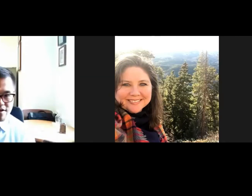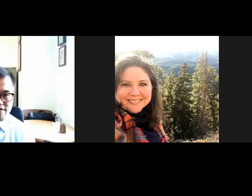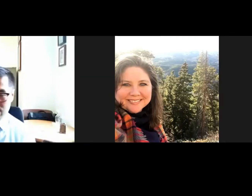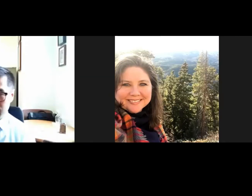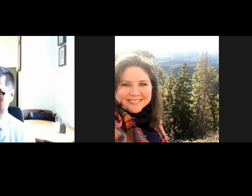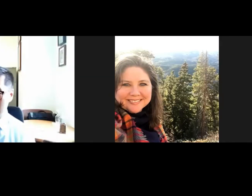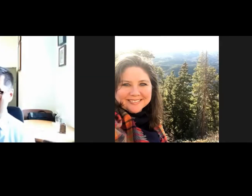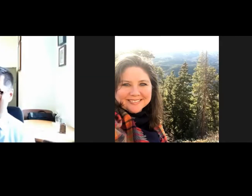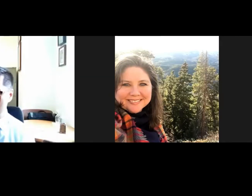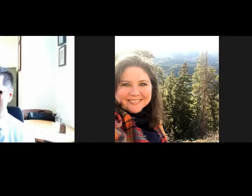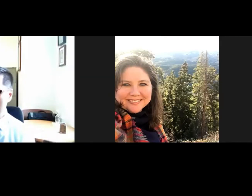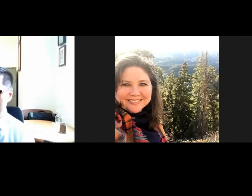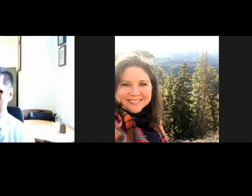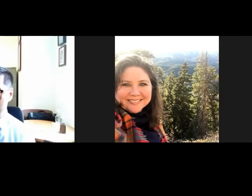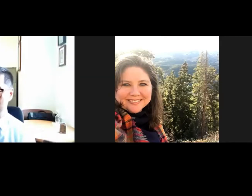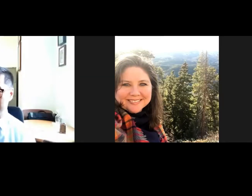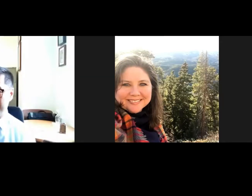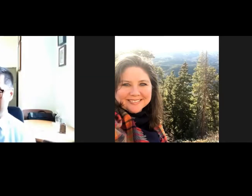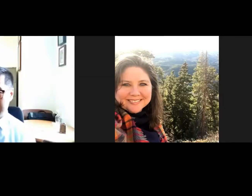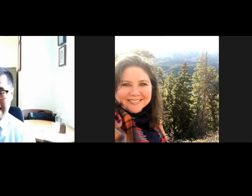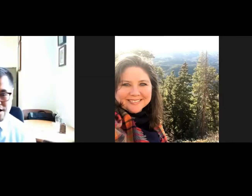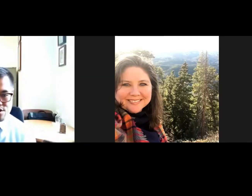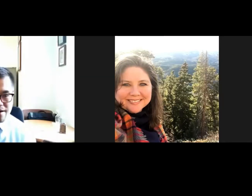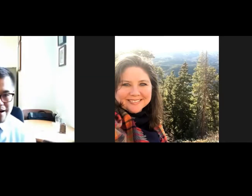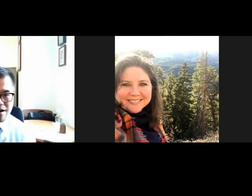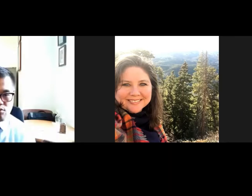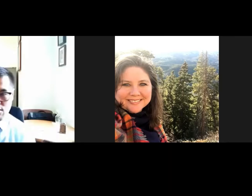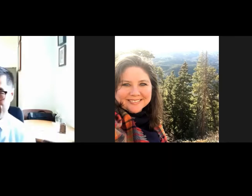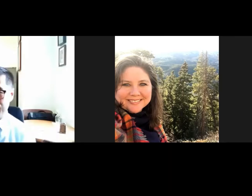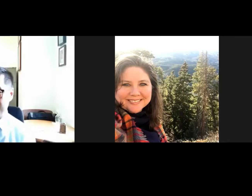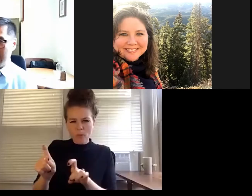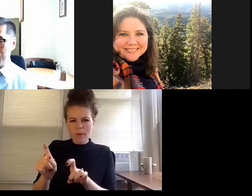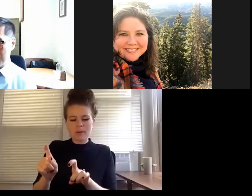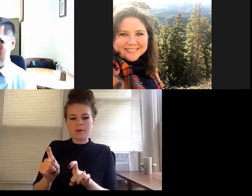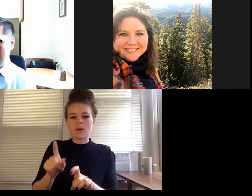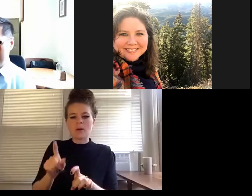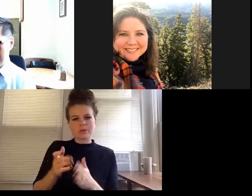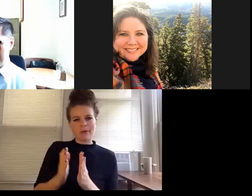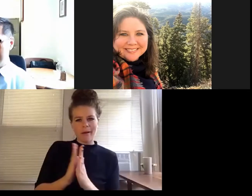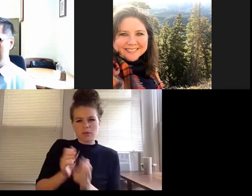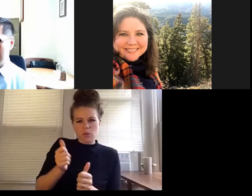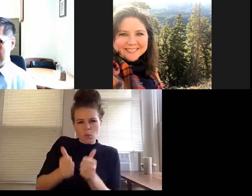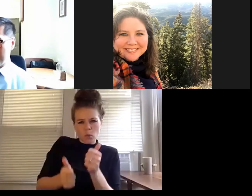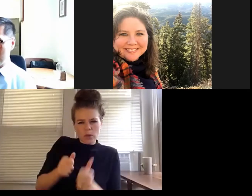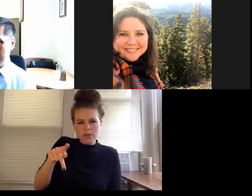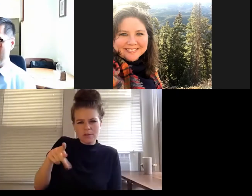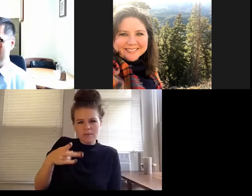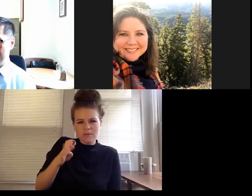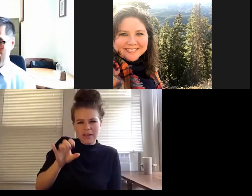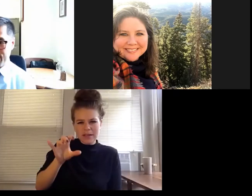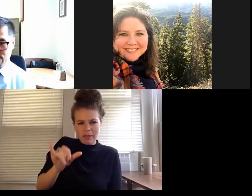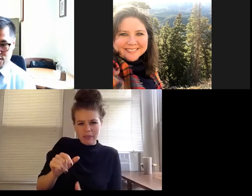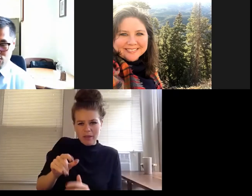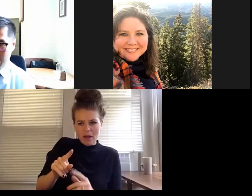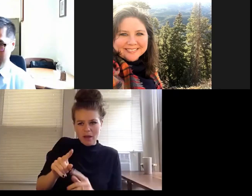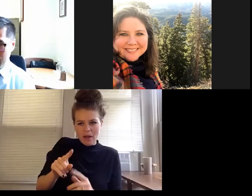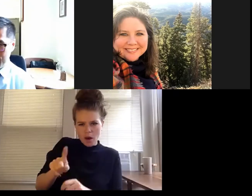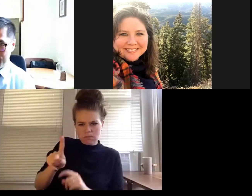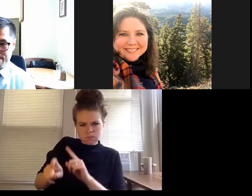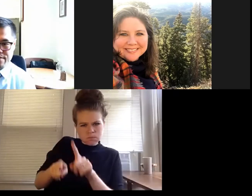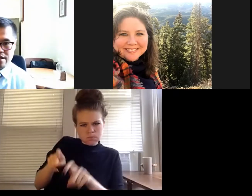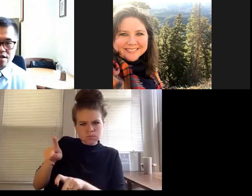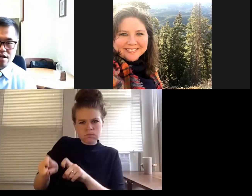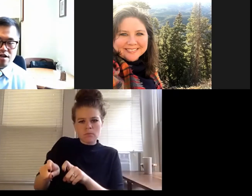about different clinical trials, you should definitely ask about what phase this trial is in, especially for therapeutic